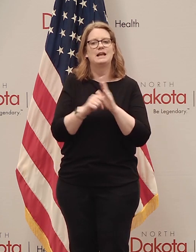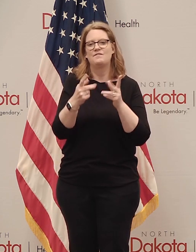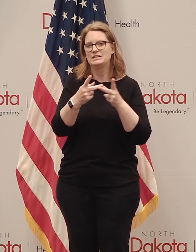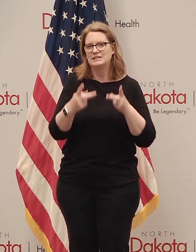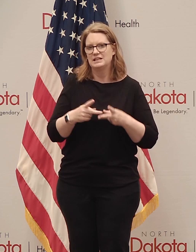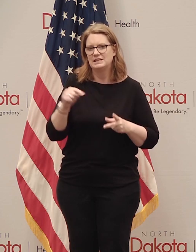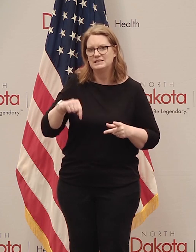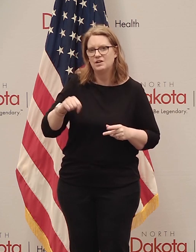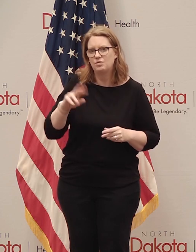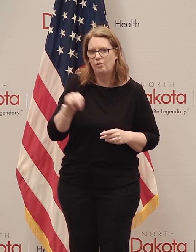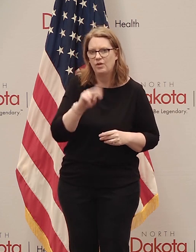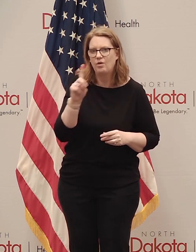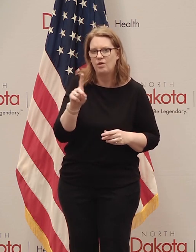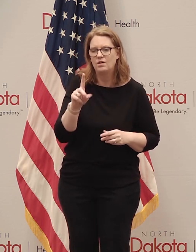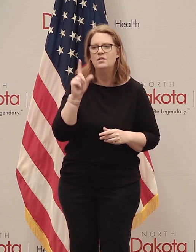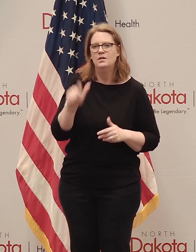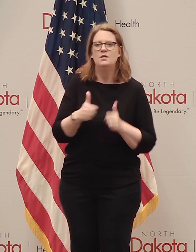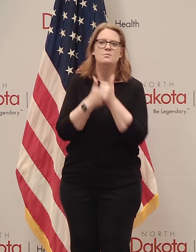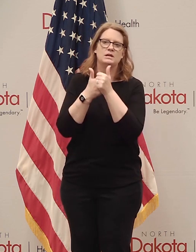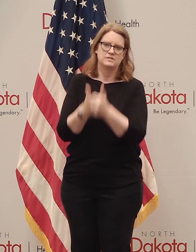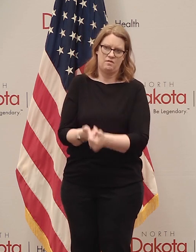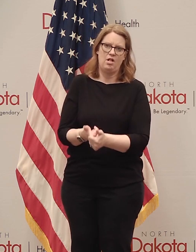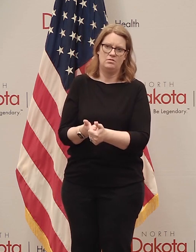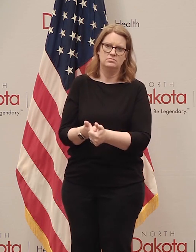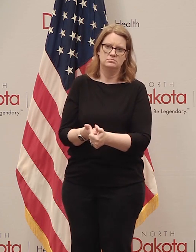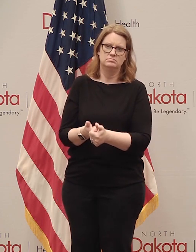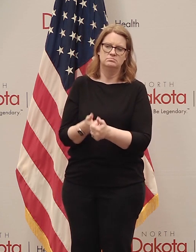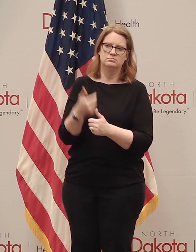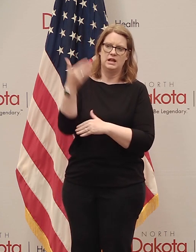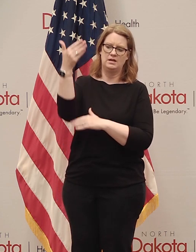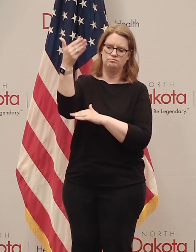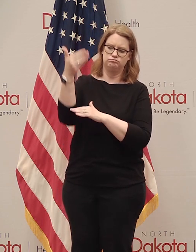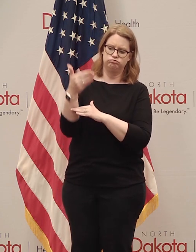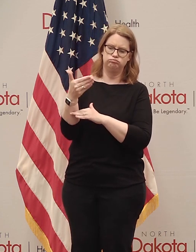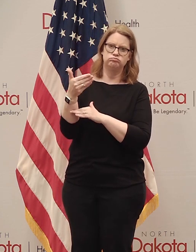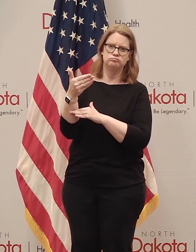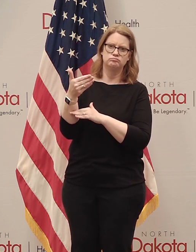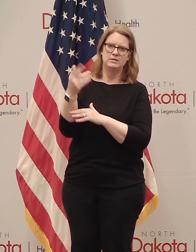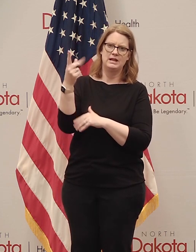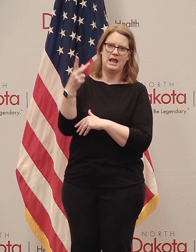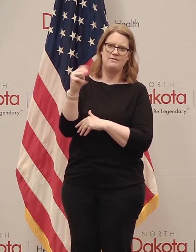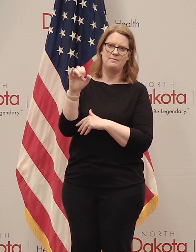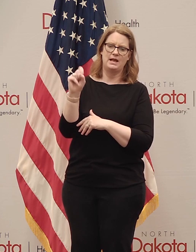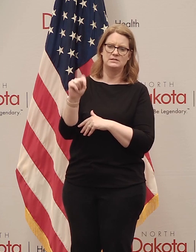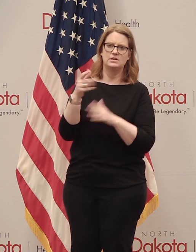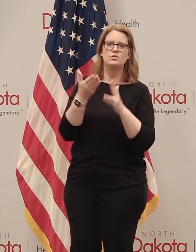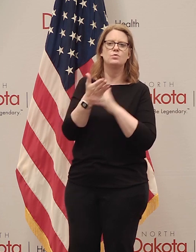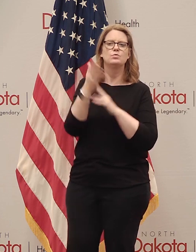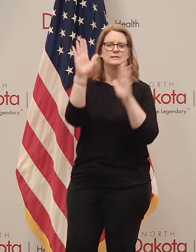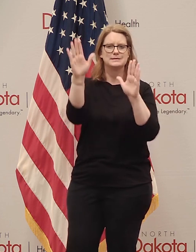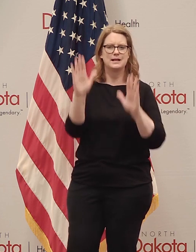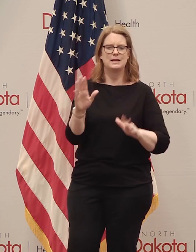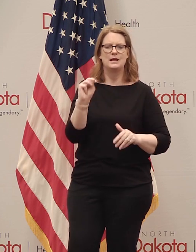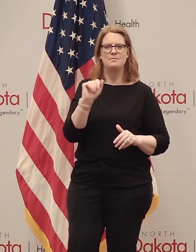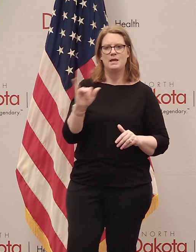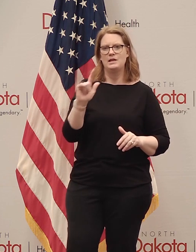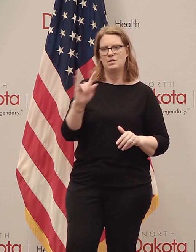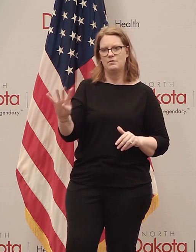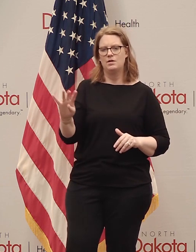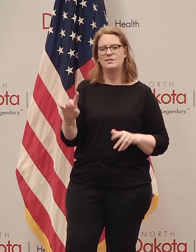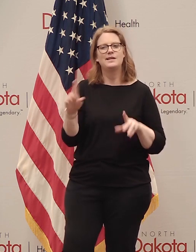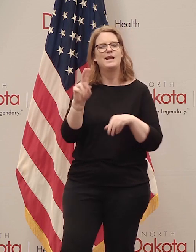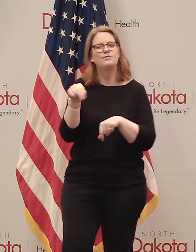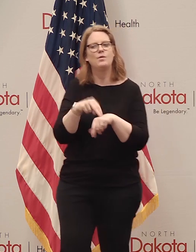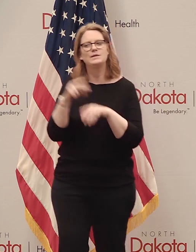Dakota to follow and match this nationwide proclamation, and that's through Sunday, May 24th. And of course, Monday being Memorial